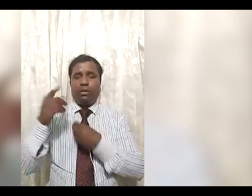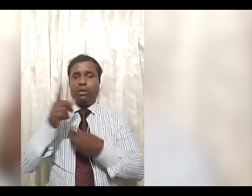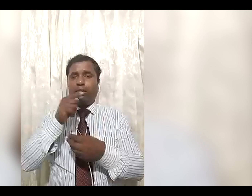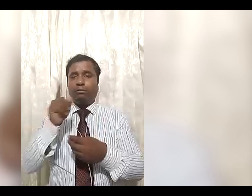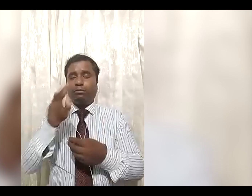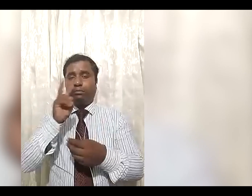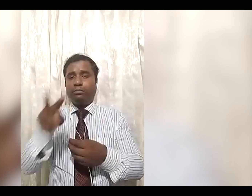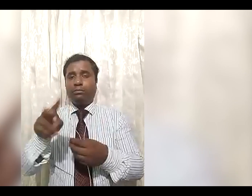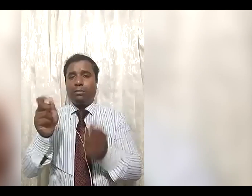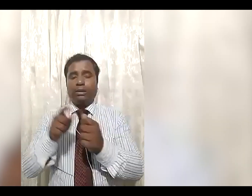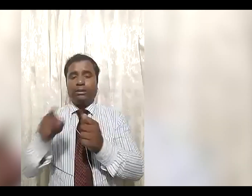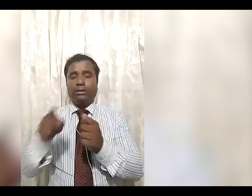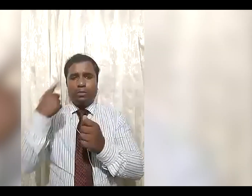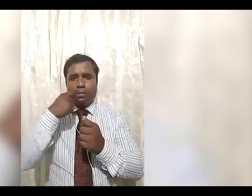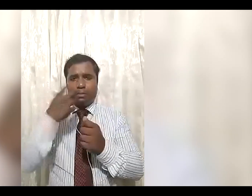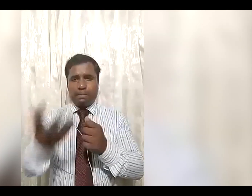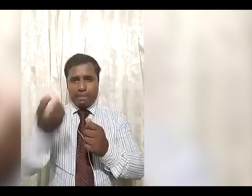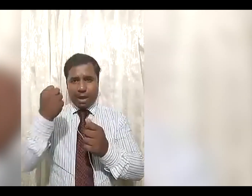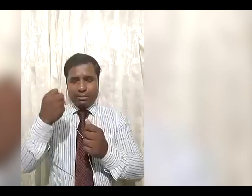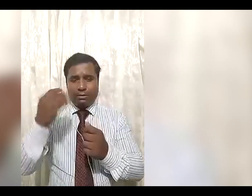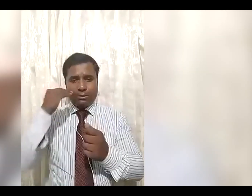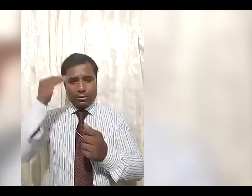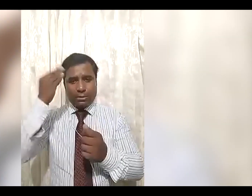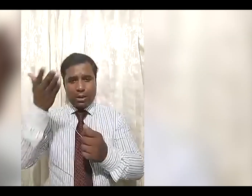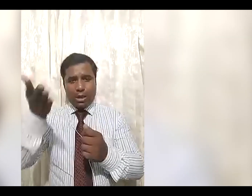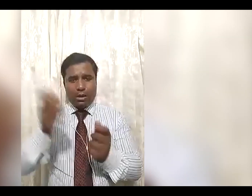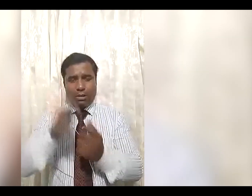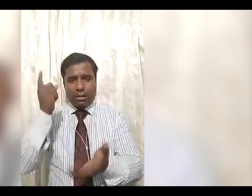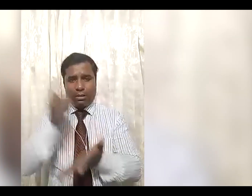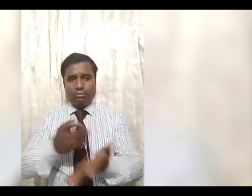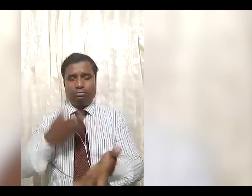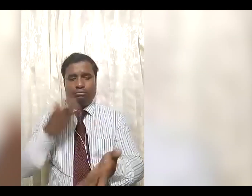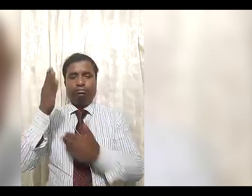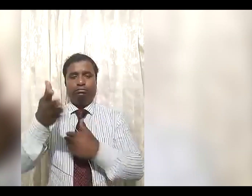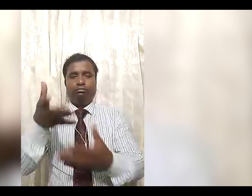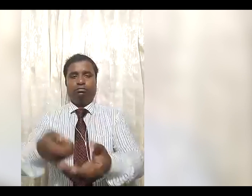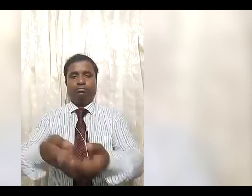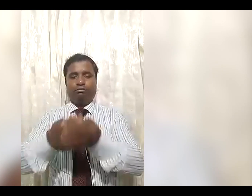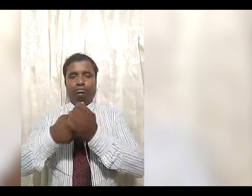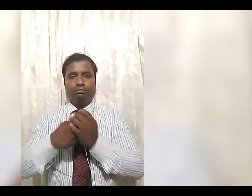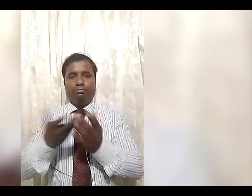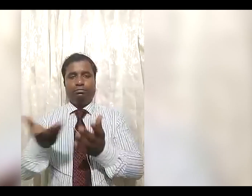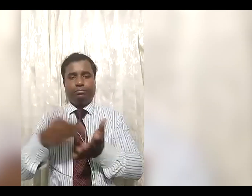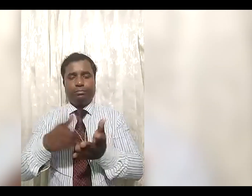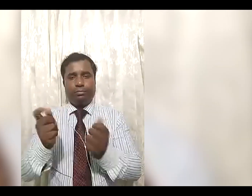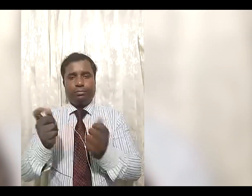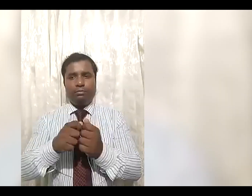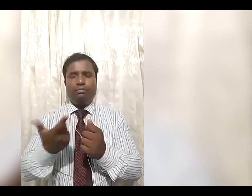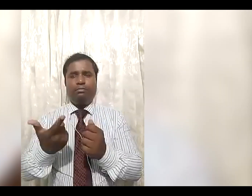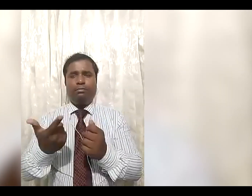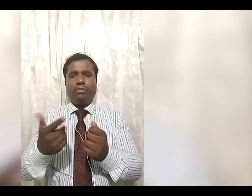went there, and they gave us a paper. He don't understand the paper,